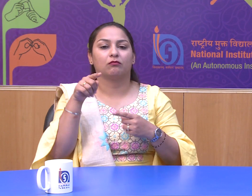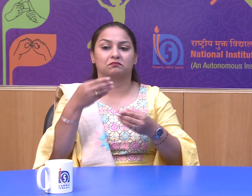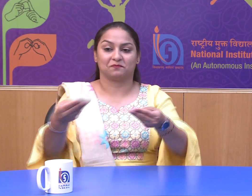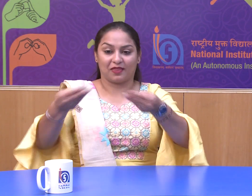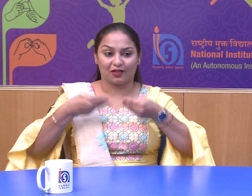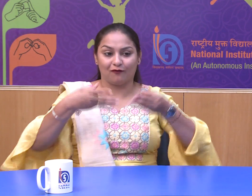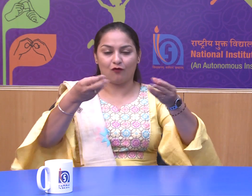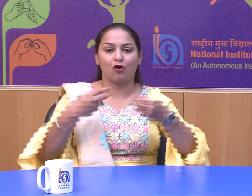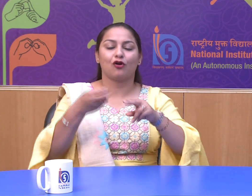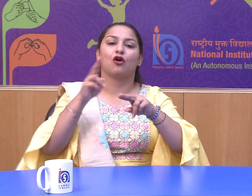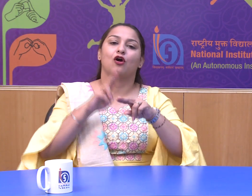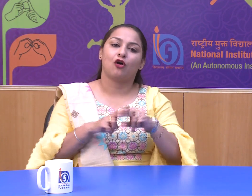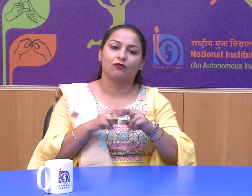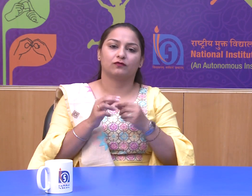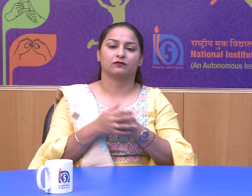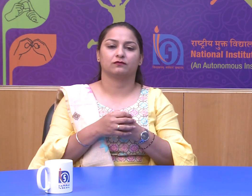of Hyang Tsang and Banabhat.